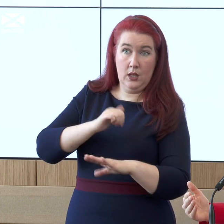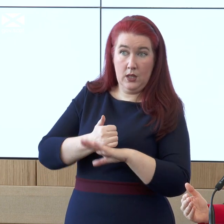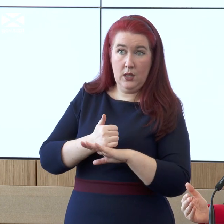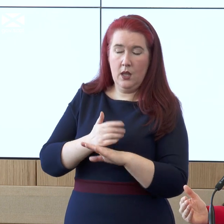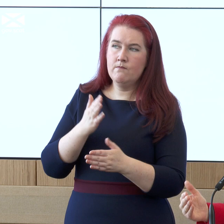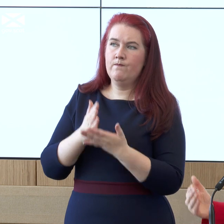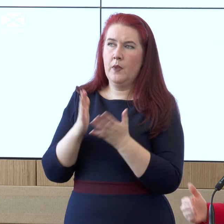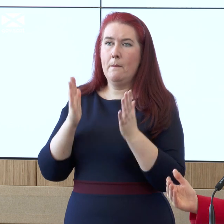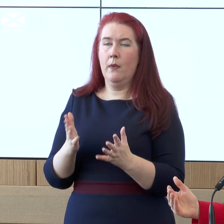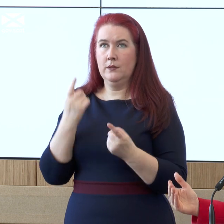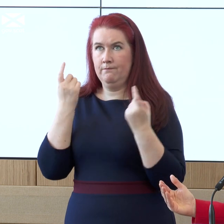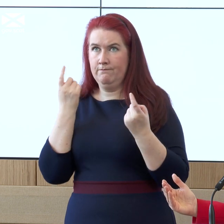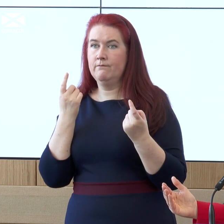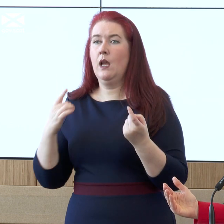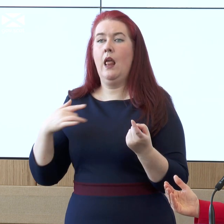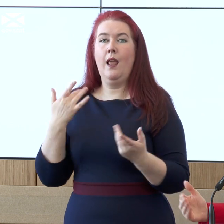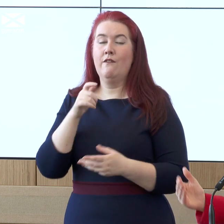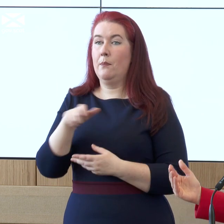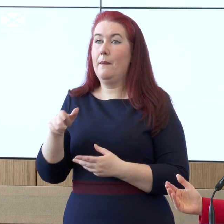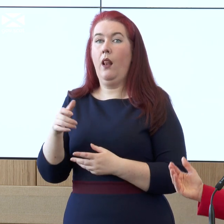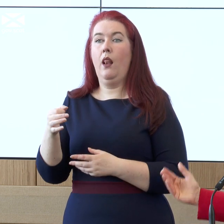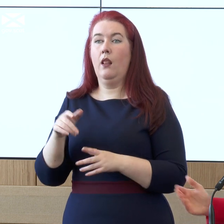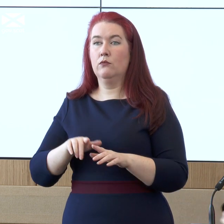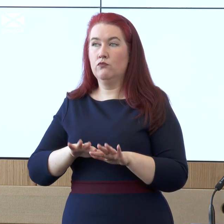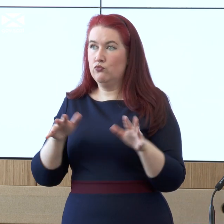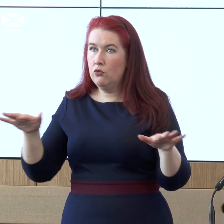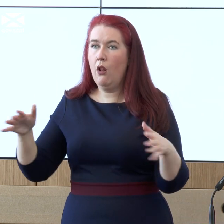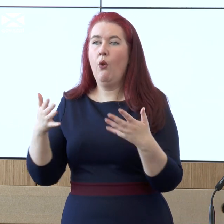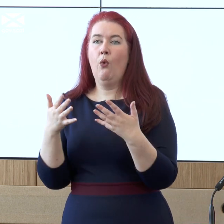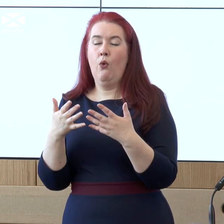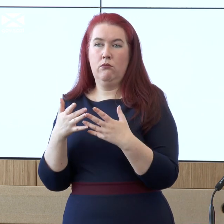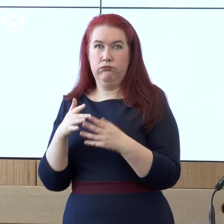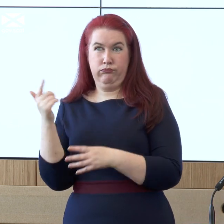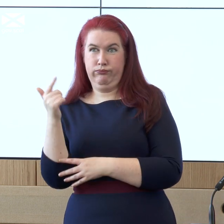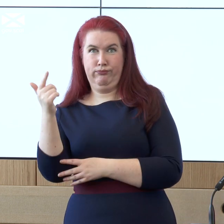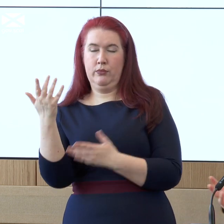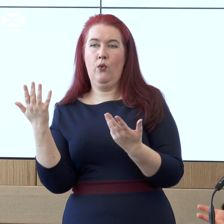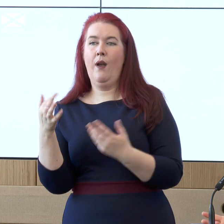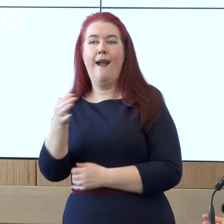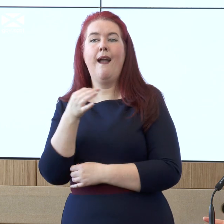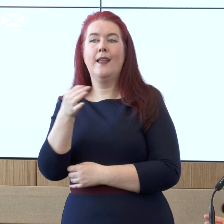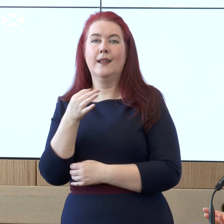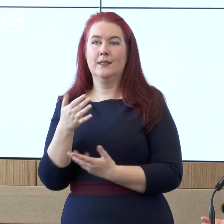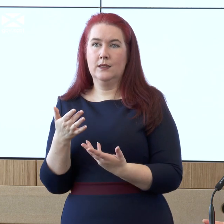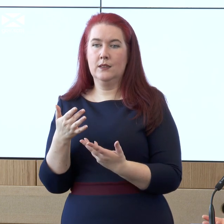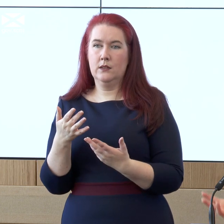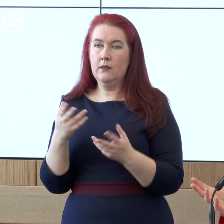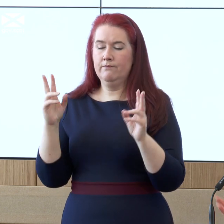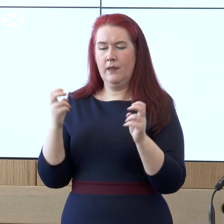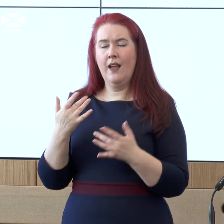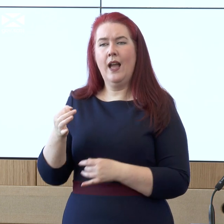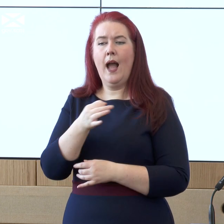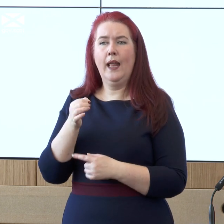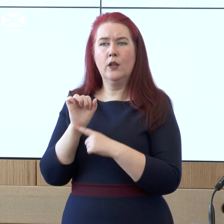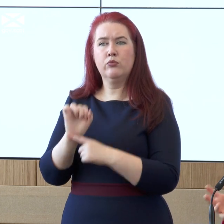proper account of the experience of life for people in rural and remote and island communities across the country. We now have a policy of island proofing all of